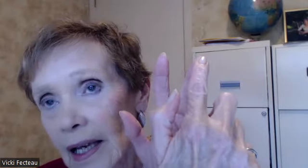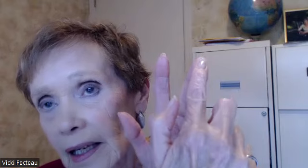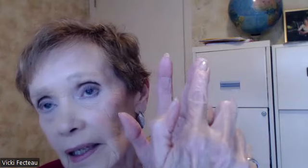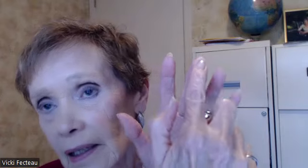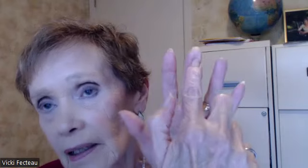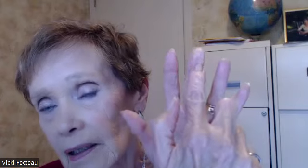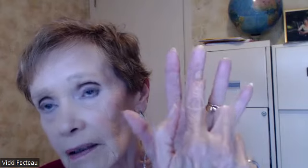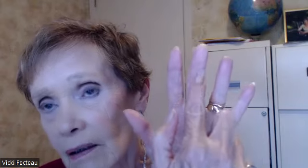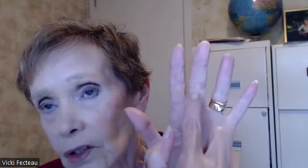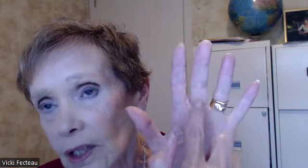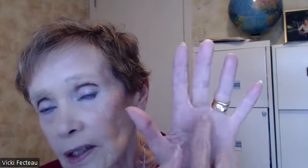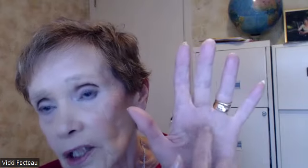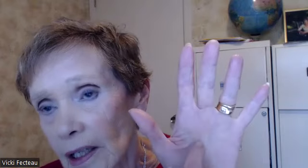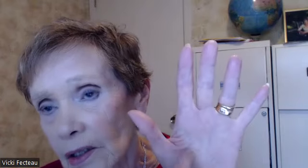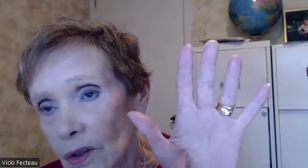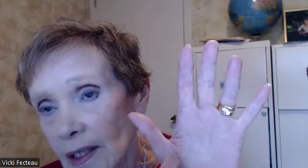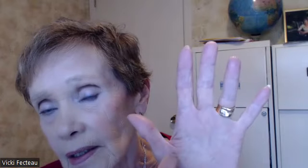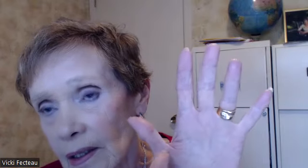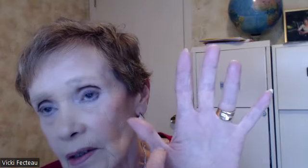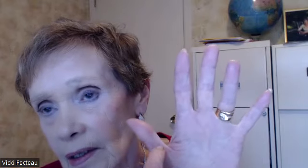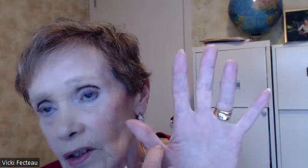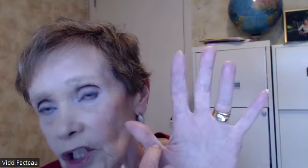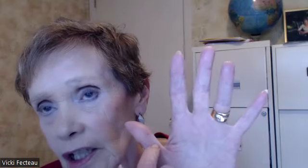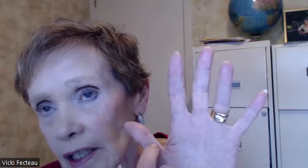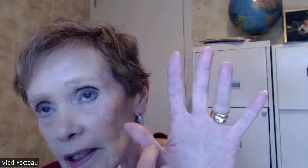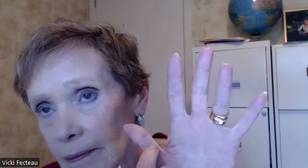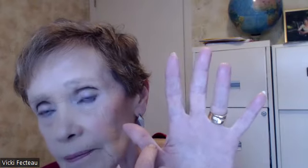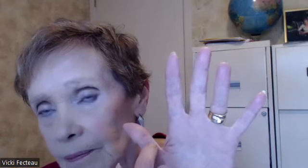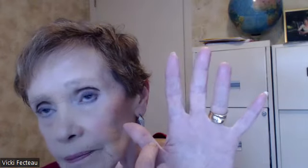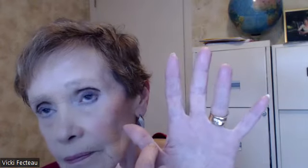J, it looks like a J, so it's like this. That's a J.